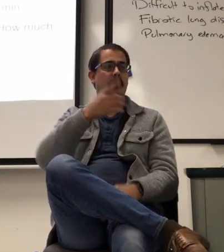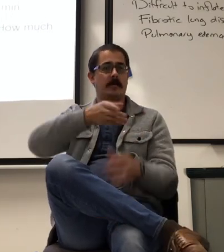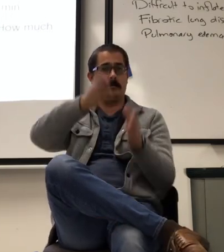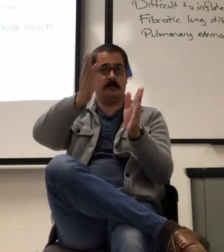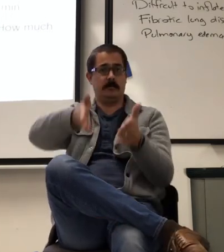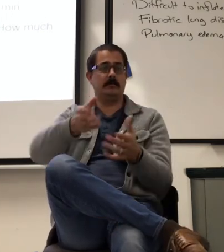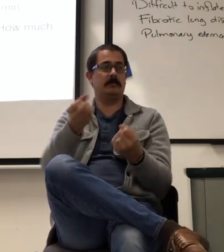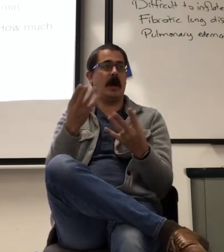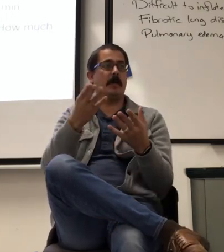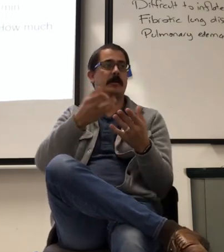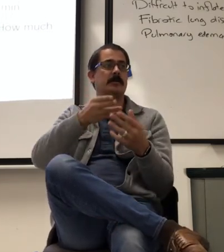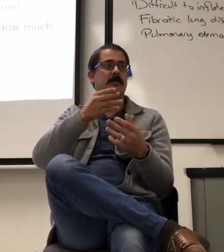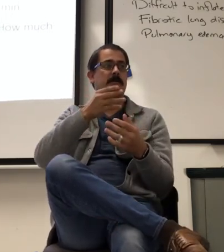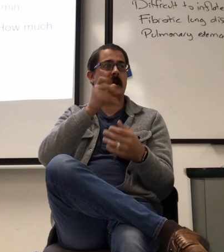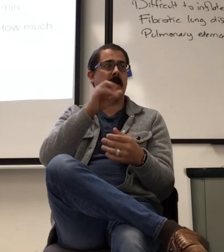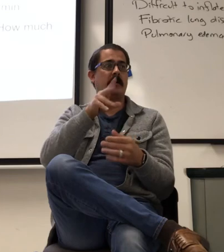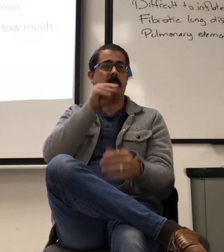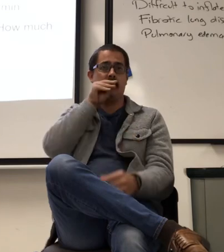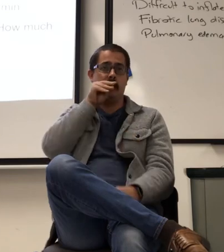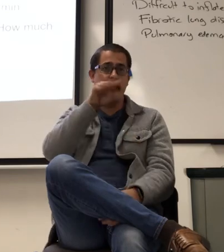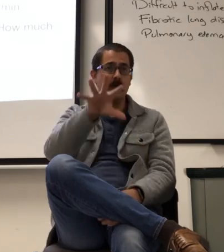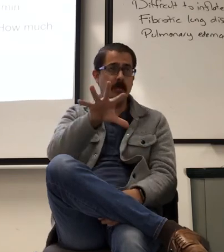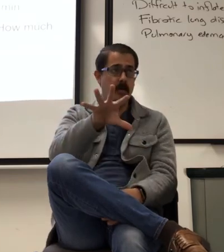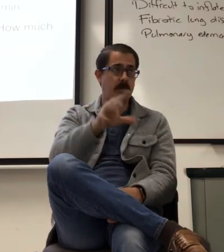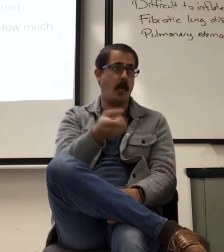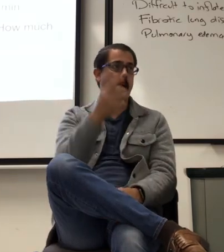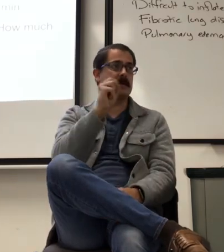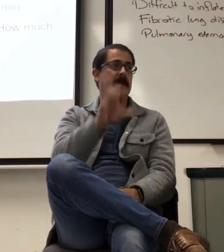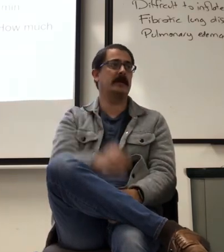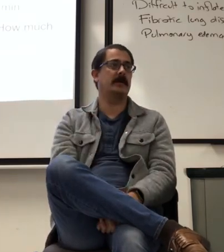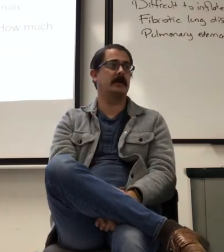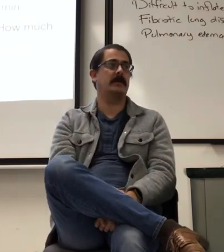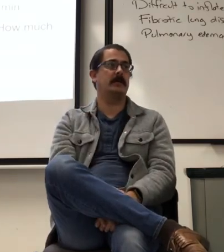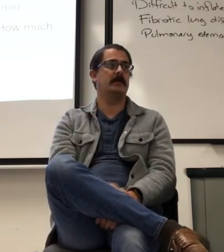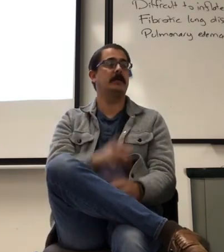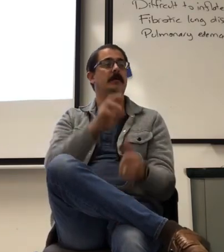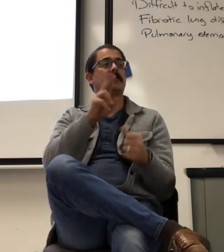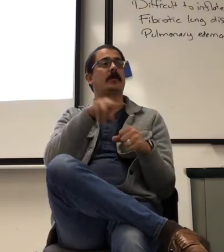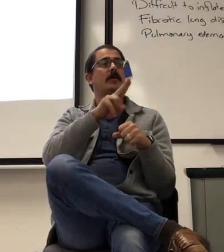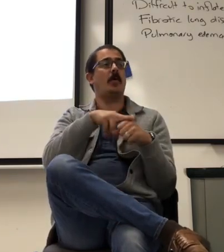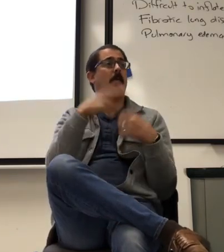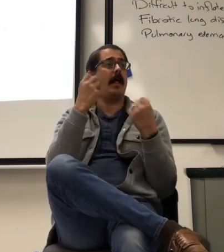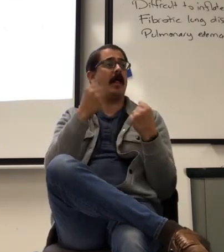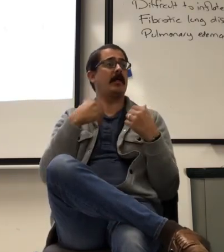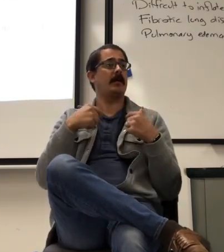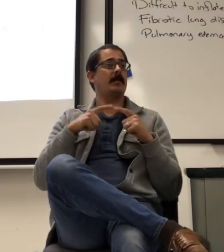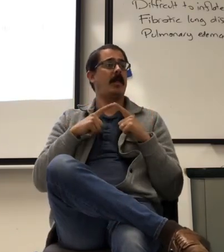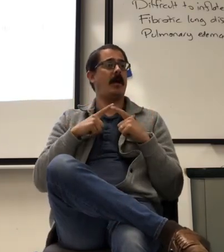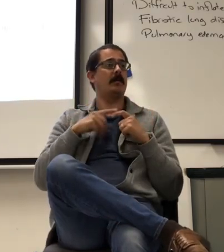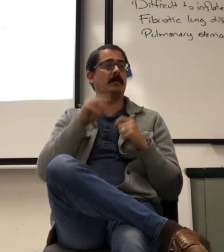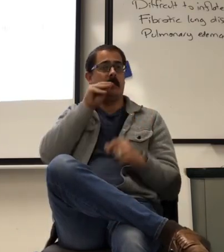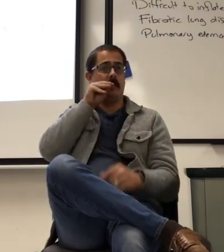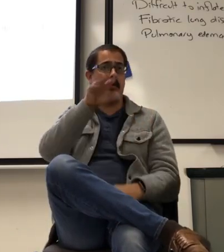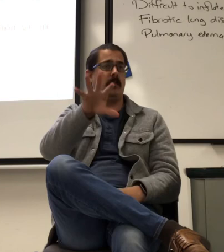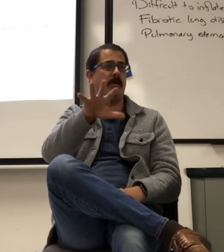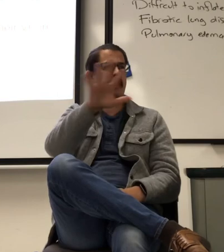much air can they exhale in 1 second? In normal healthy lungs, you should be able to push out